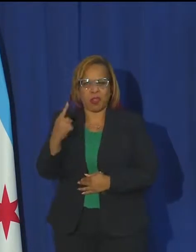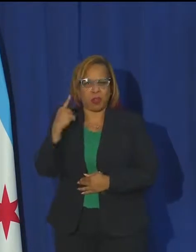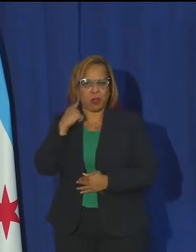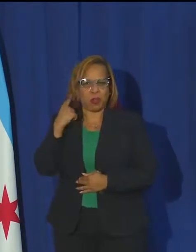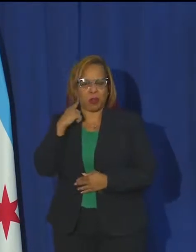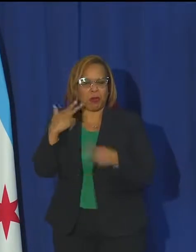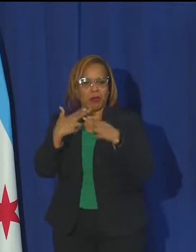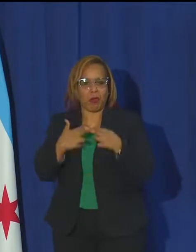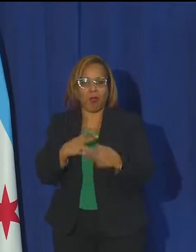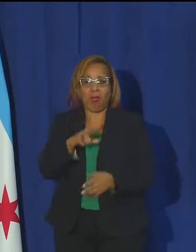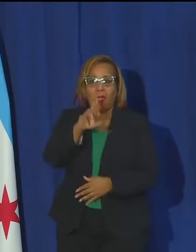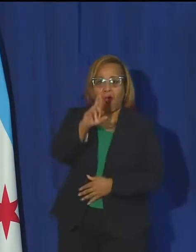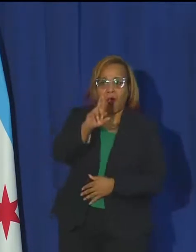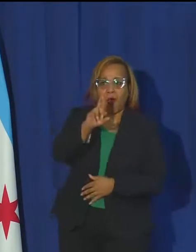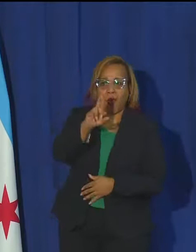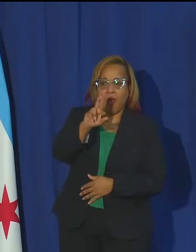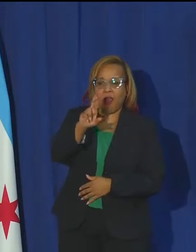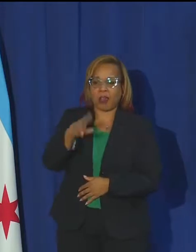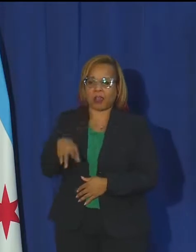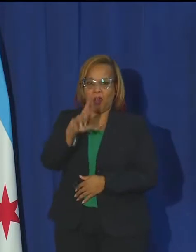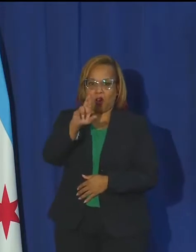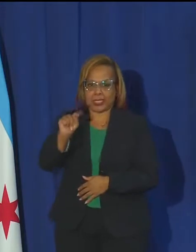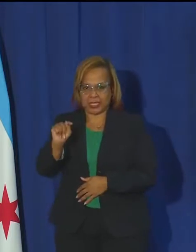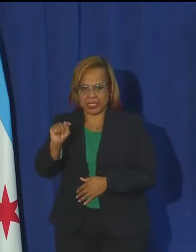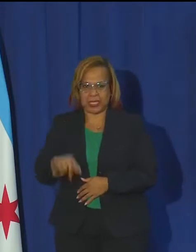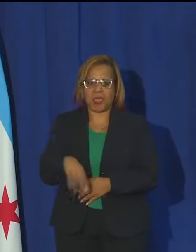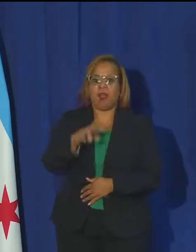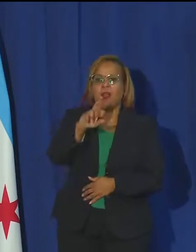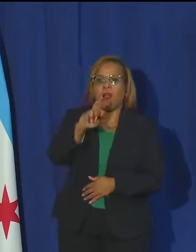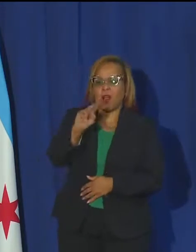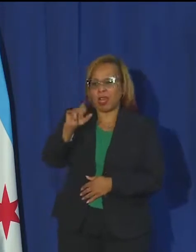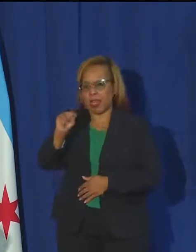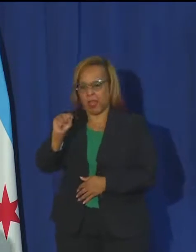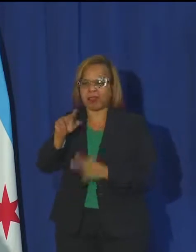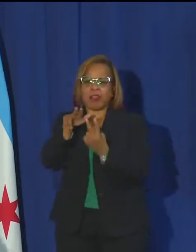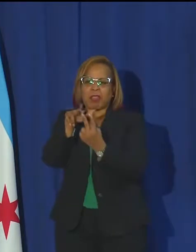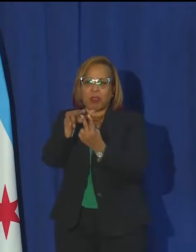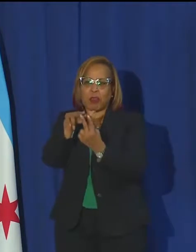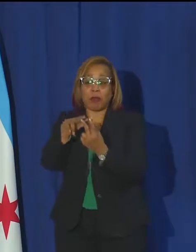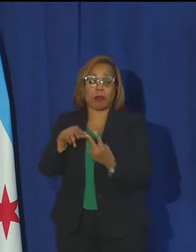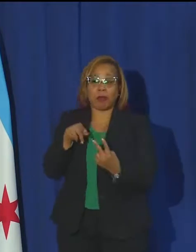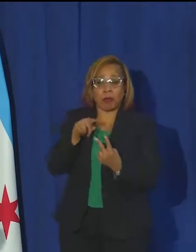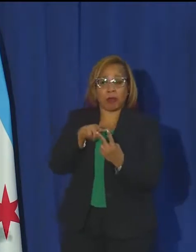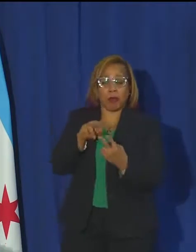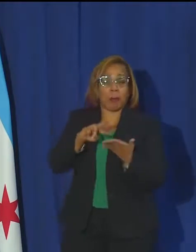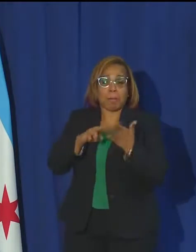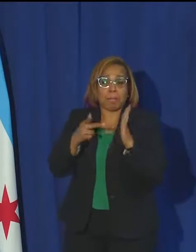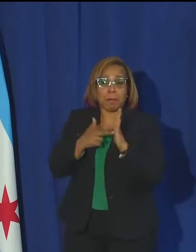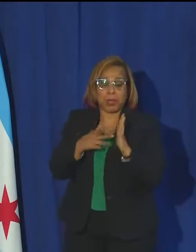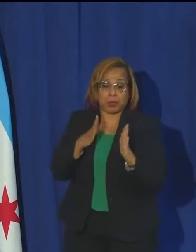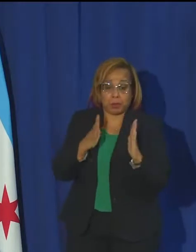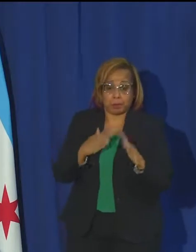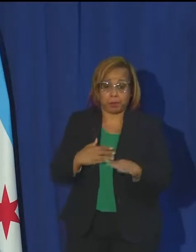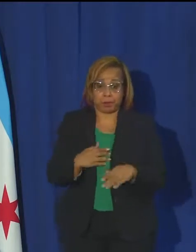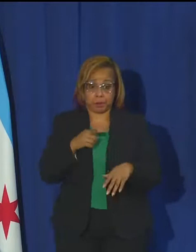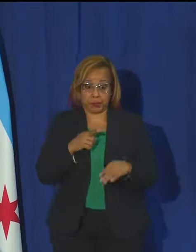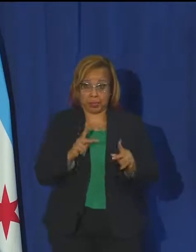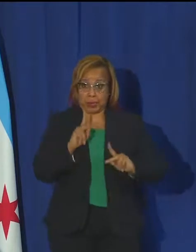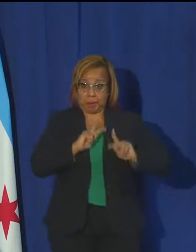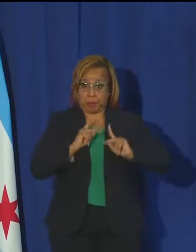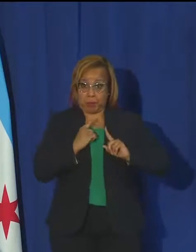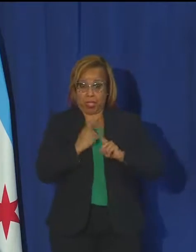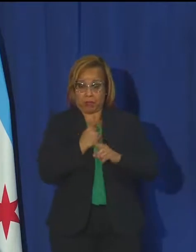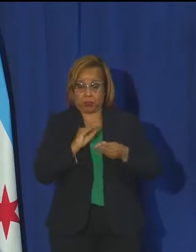it referred to as R-naught or RT. Basically, it means the average number of